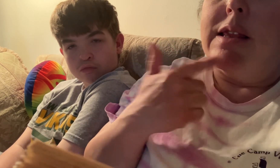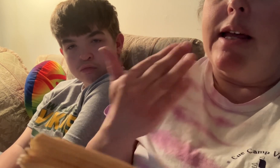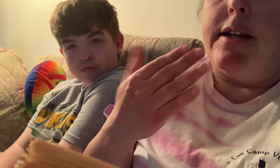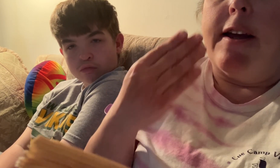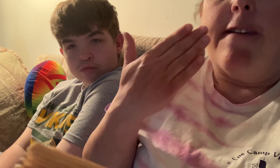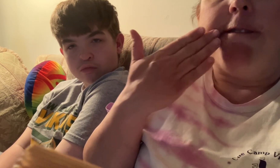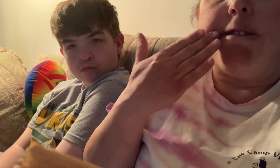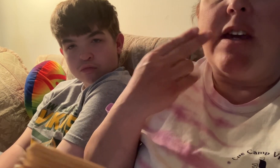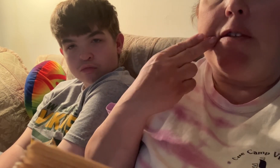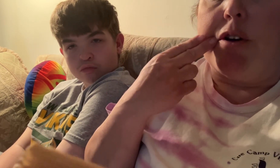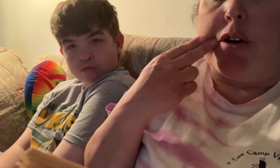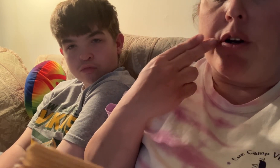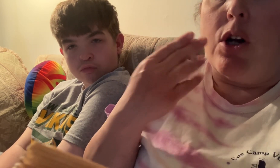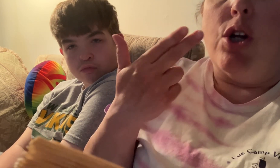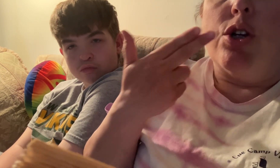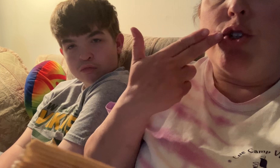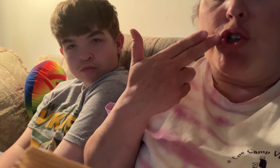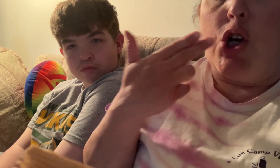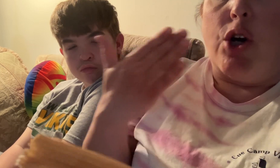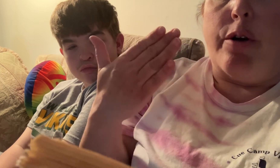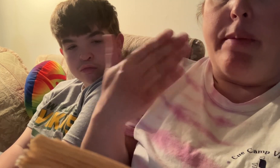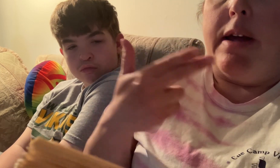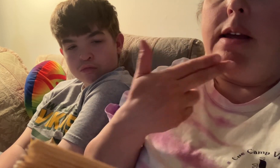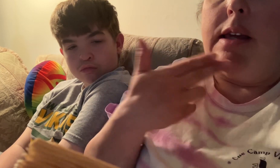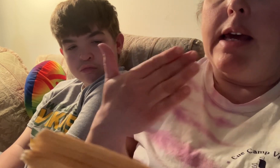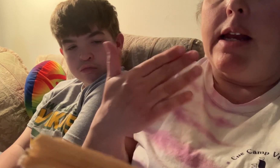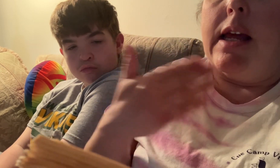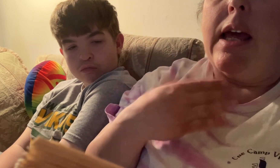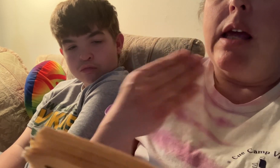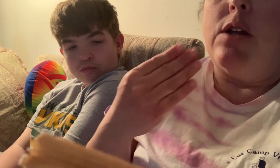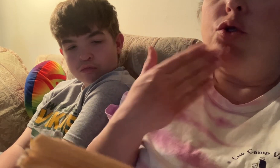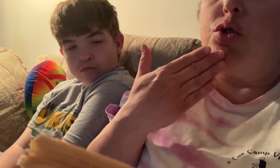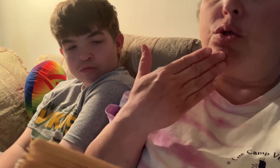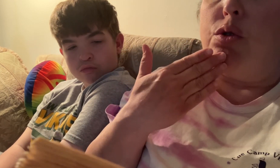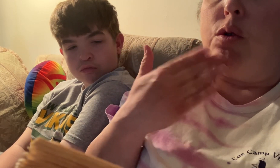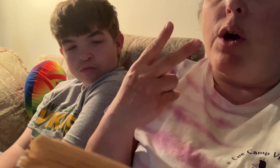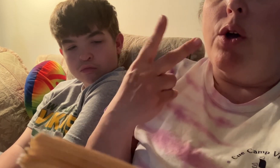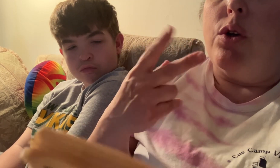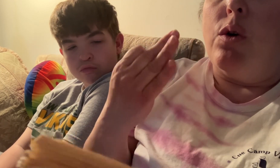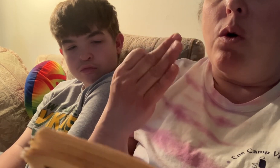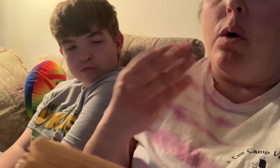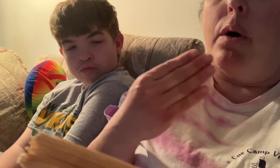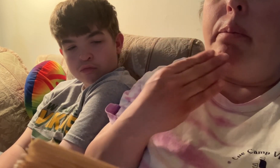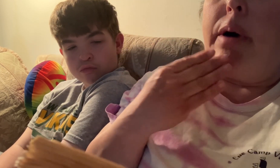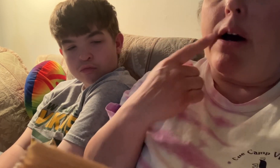scarlet fever germ get into your body.